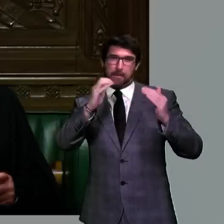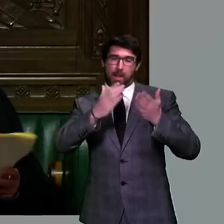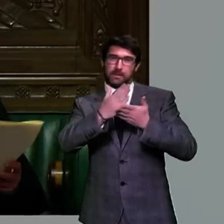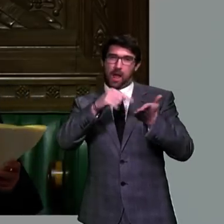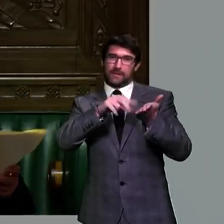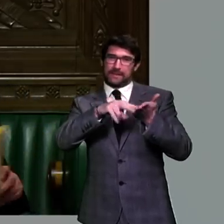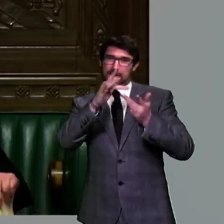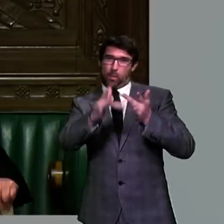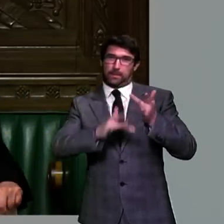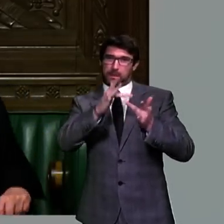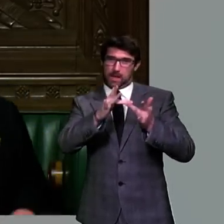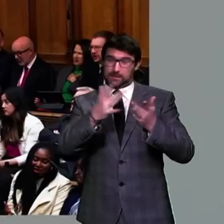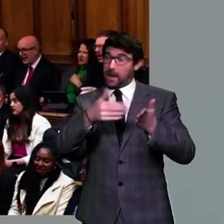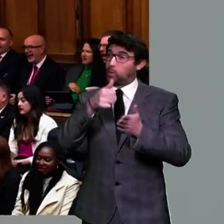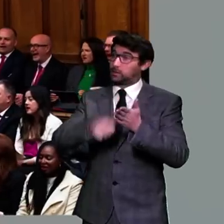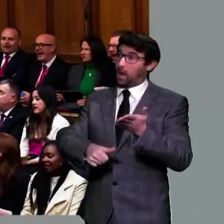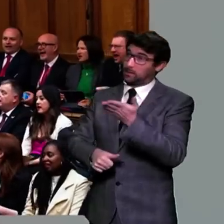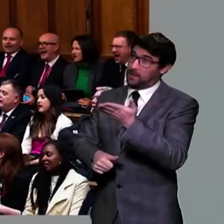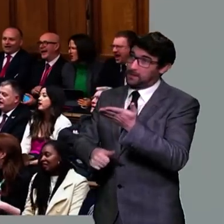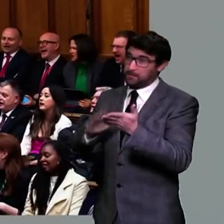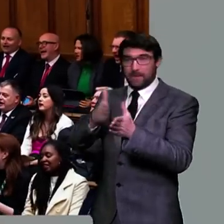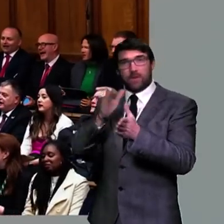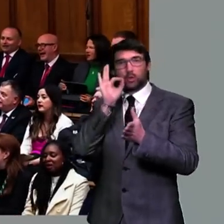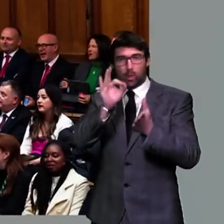Prime Minister's questions with Justin Mathers.